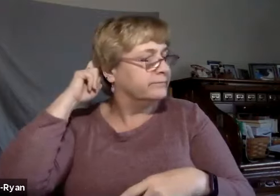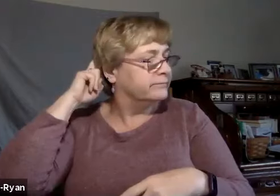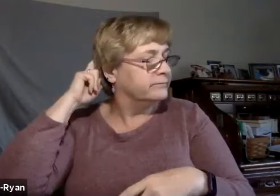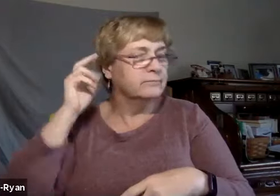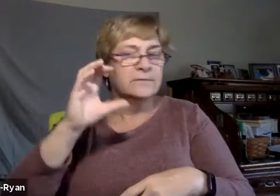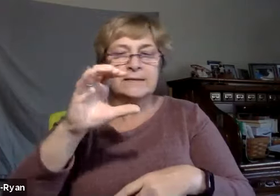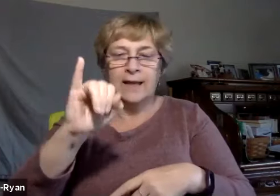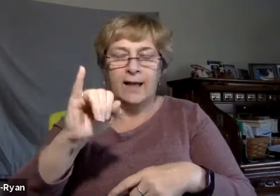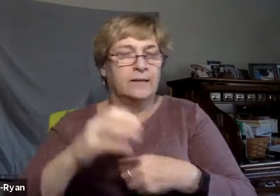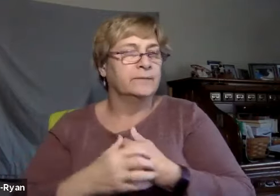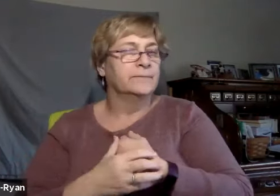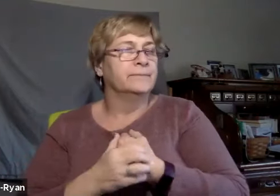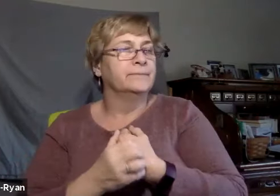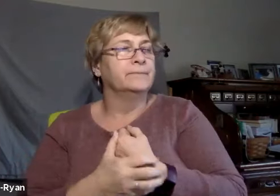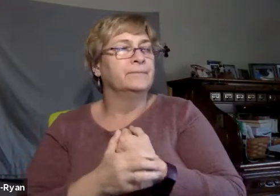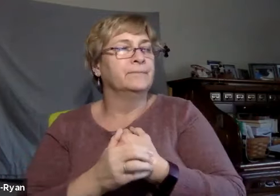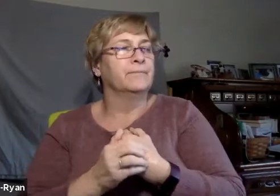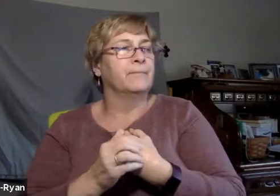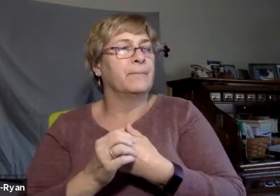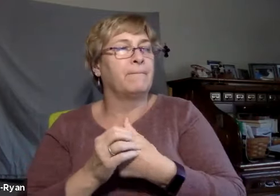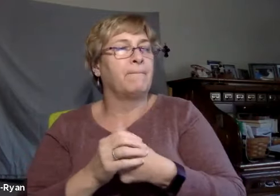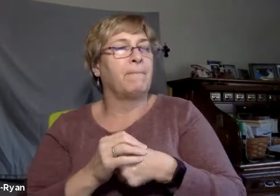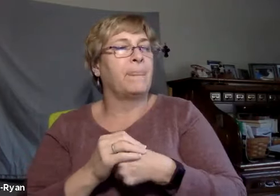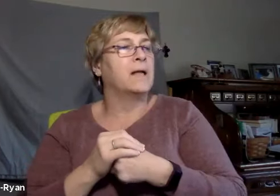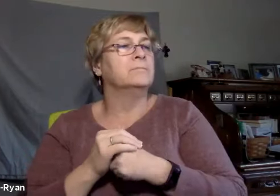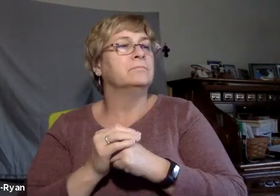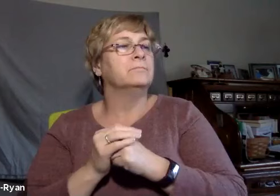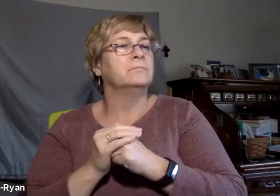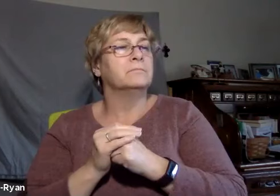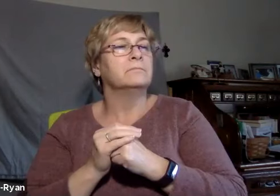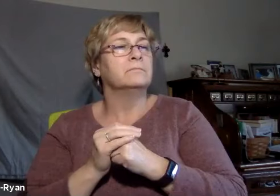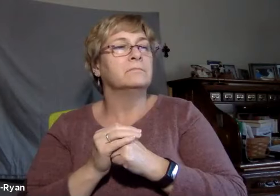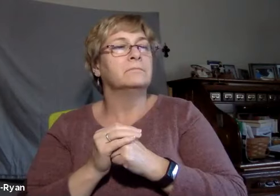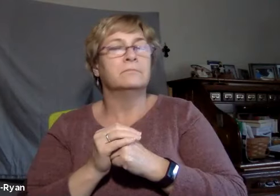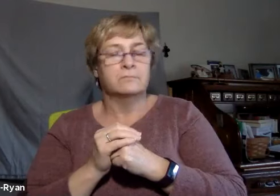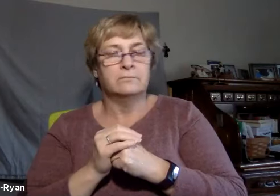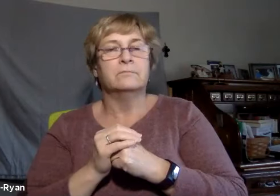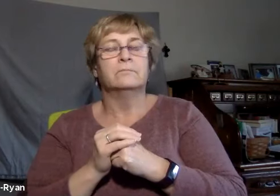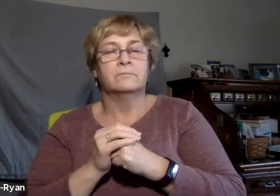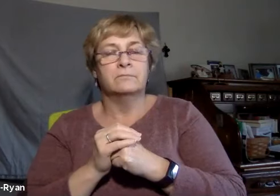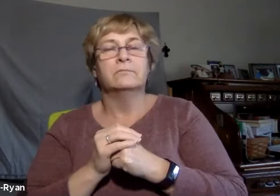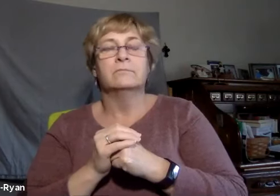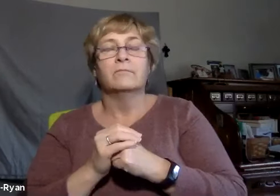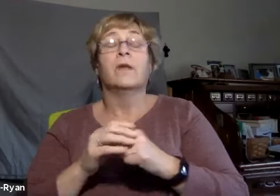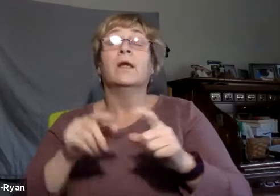So to be polite, it's more polite to say CI than to use a sign that might have a negative connotation.